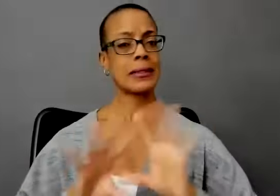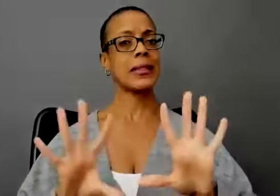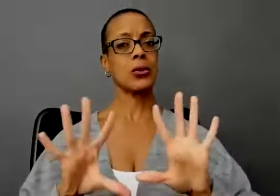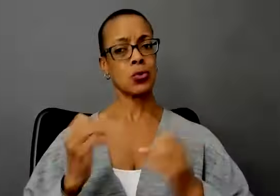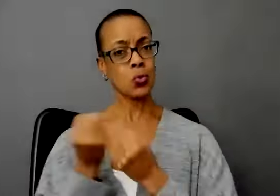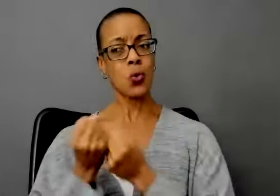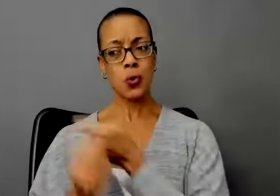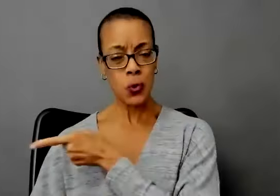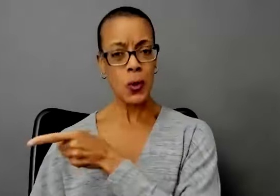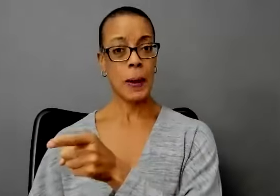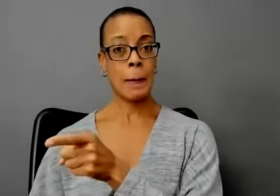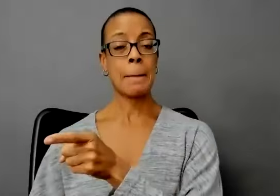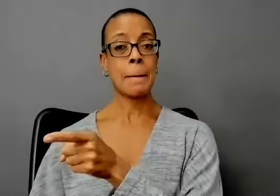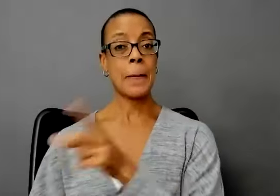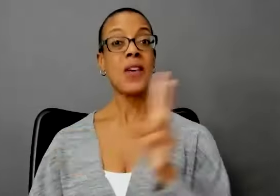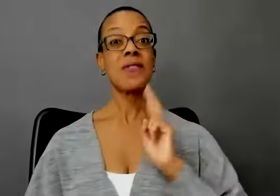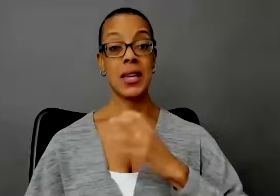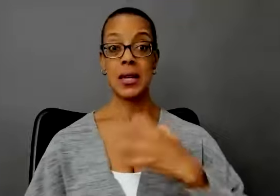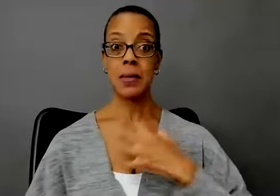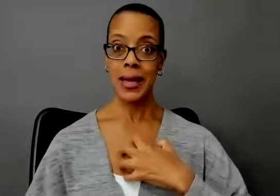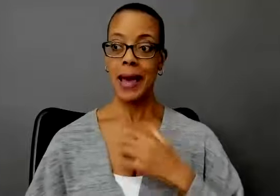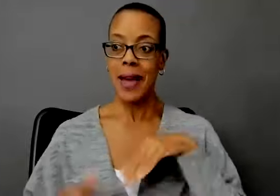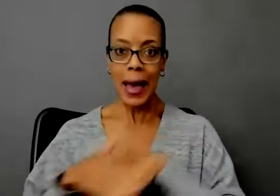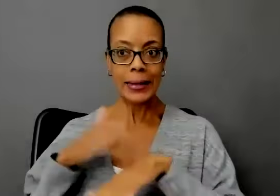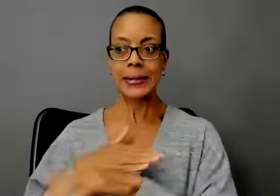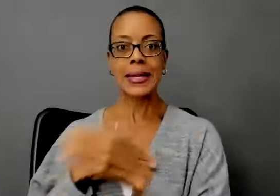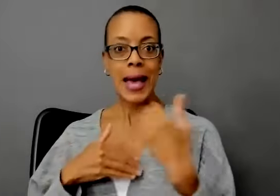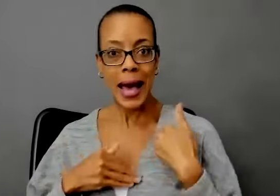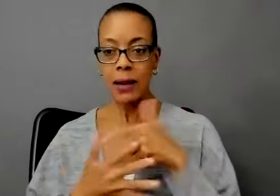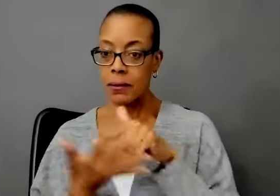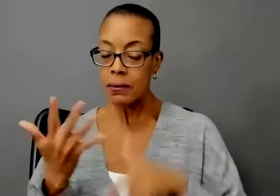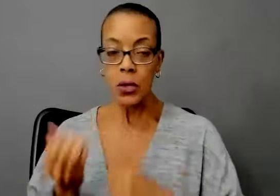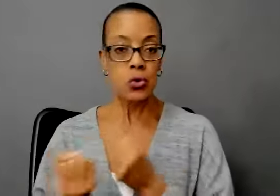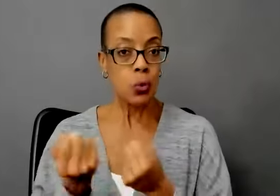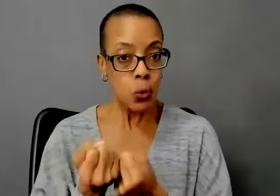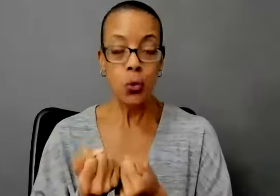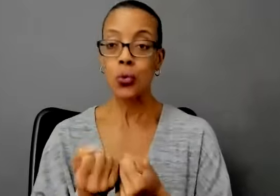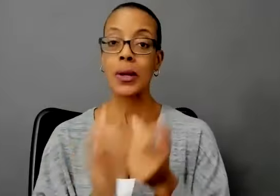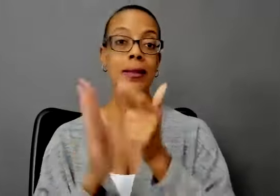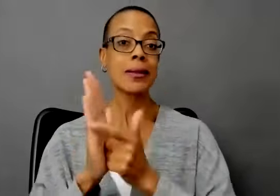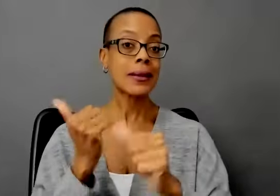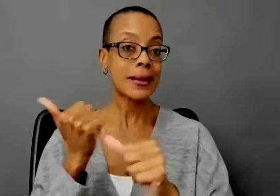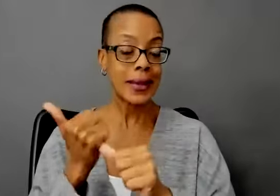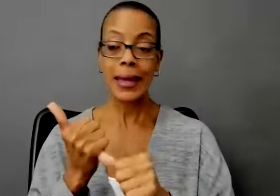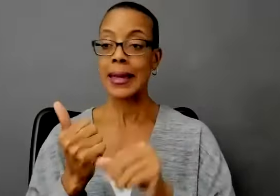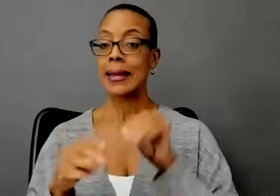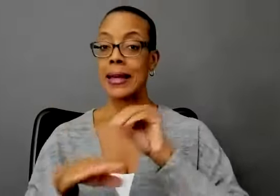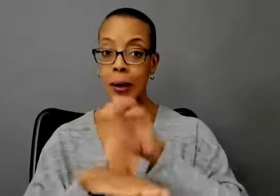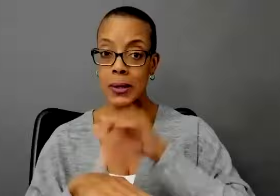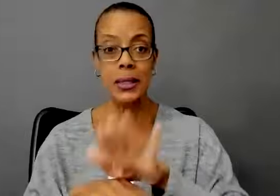victim complainants have access to comprehensive support services, including legal aid, counseling, and advocacy, by providing